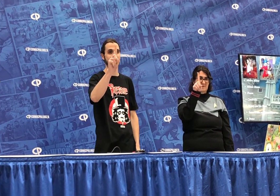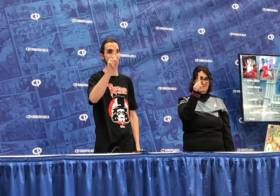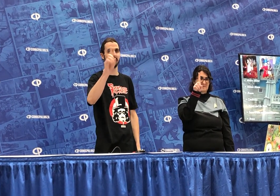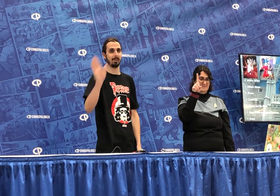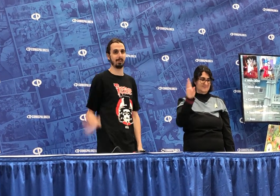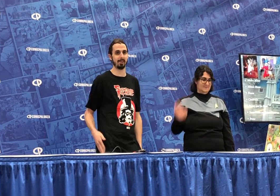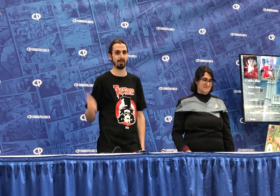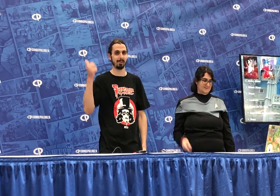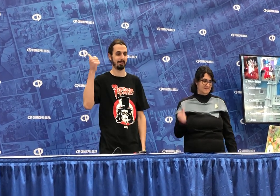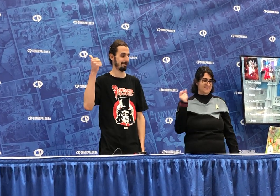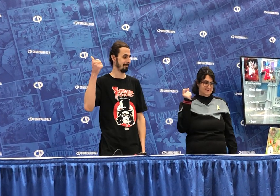101 Dalmatians.